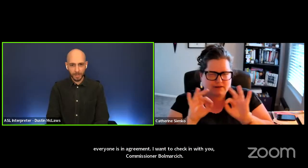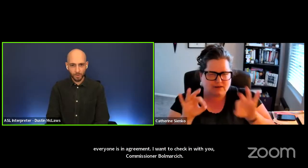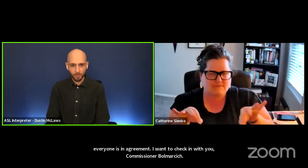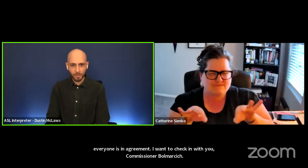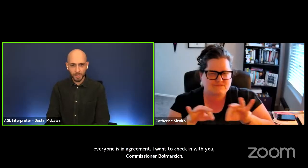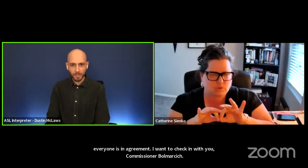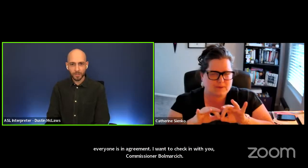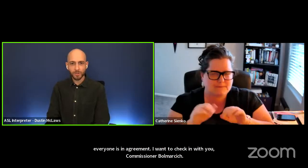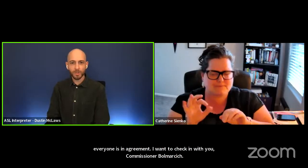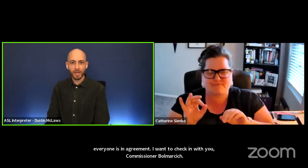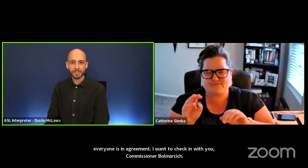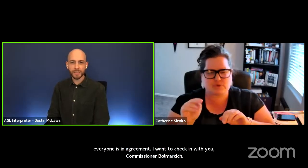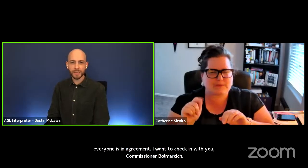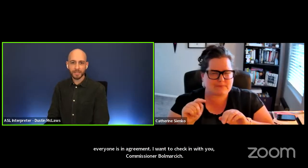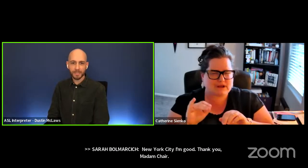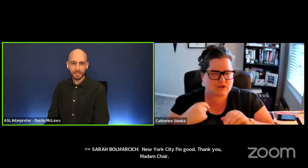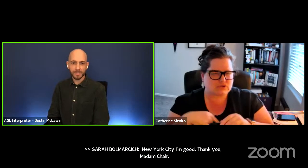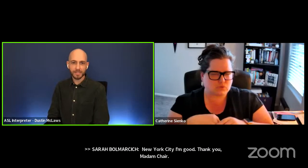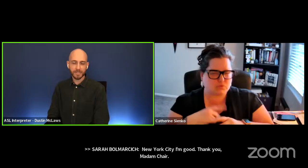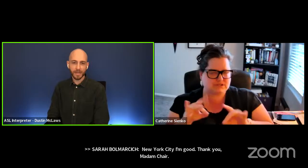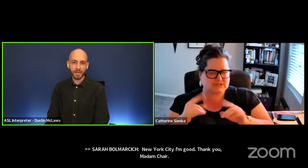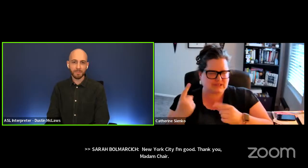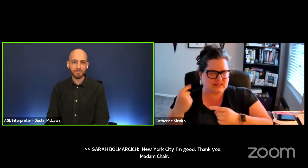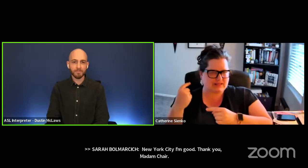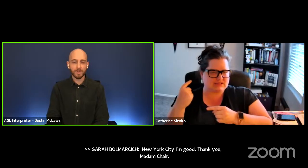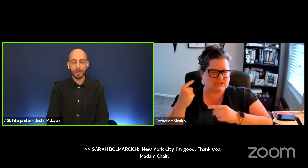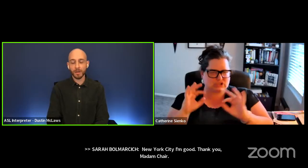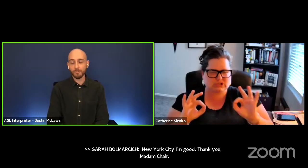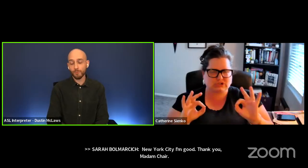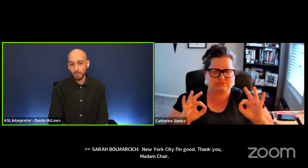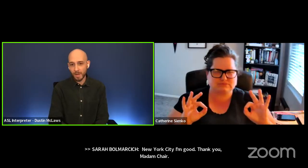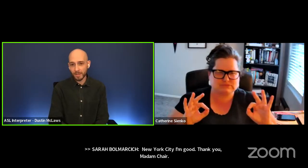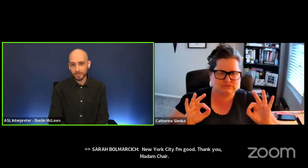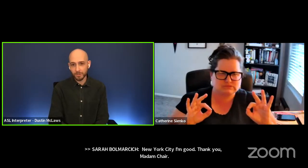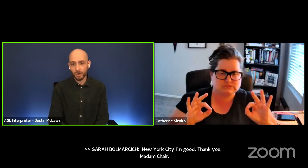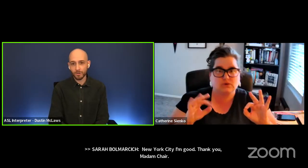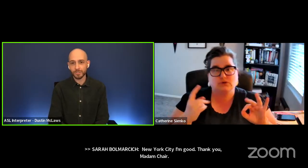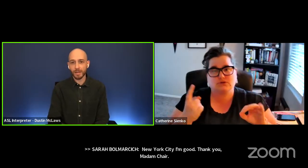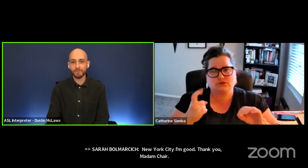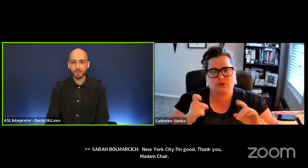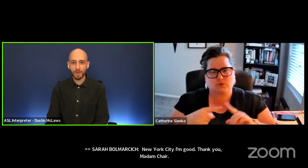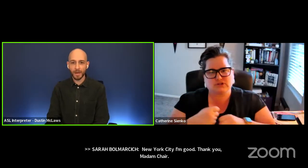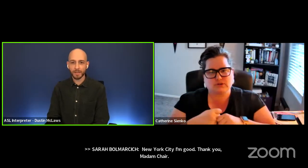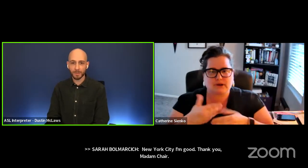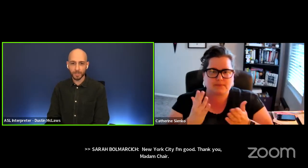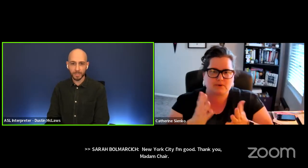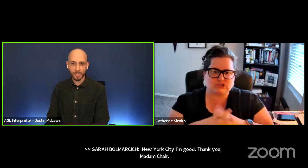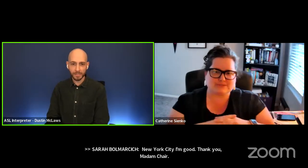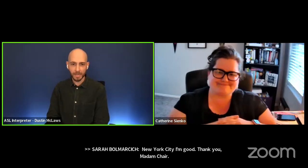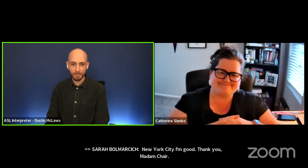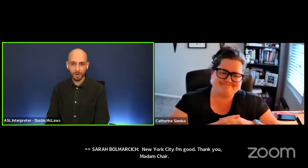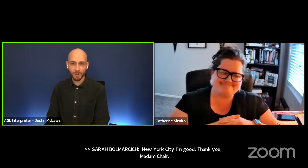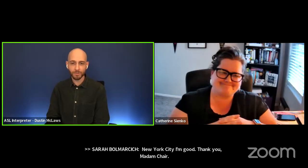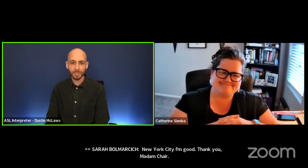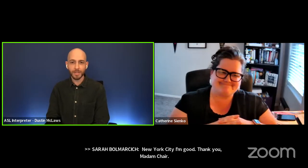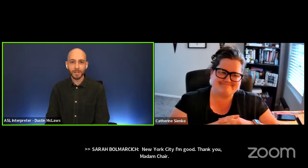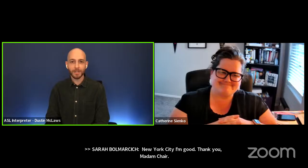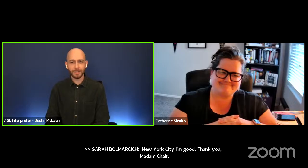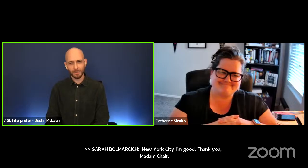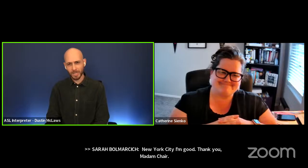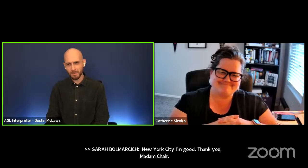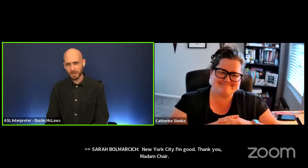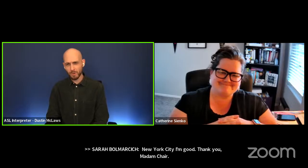It sounds like we will be utilizing the same format to garner staff feedback like we did last time